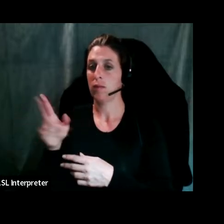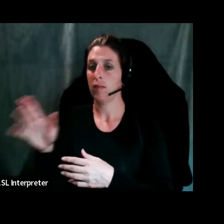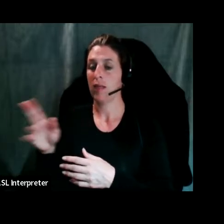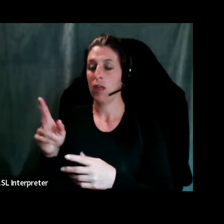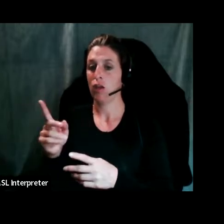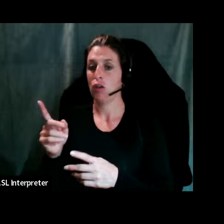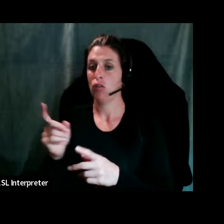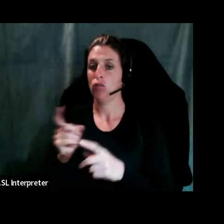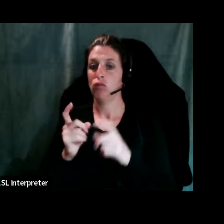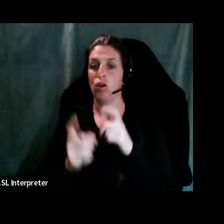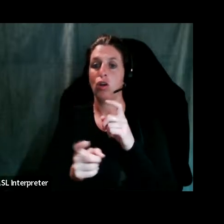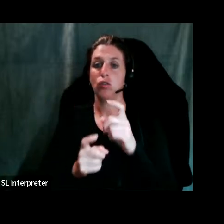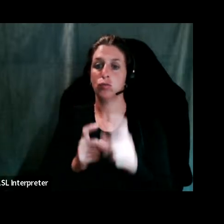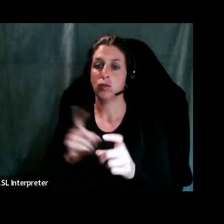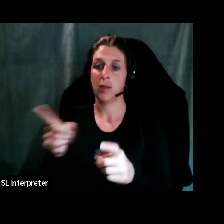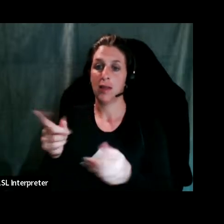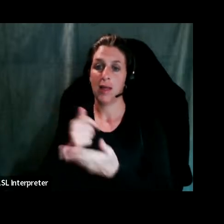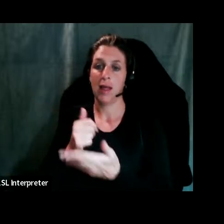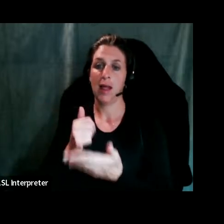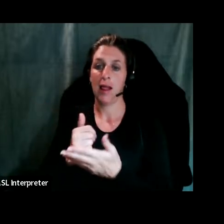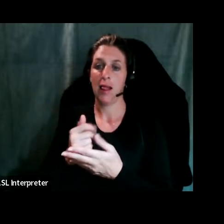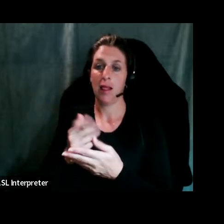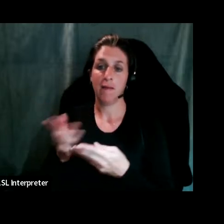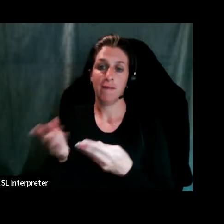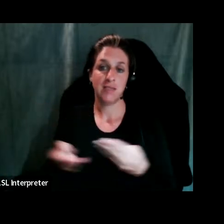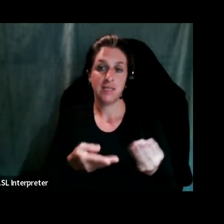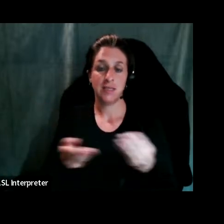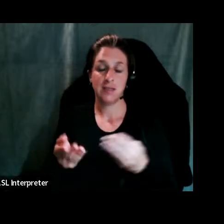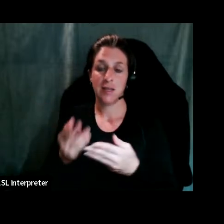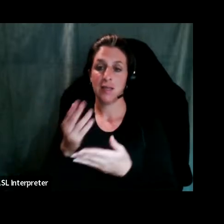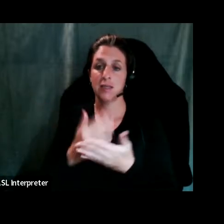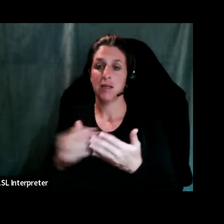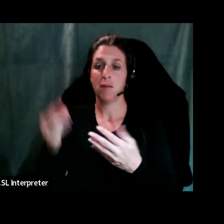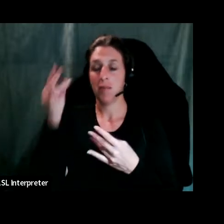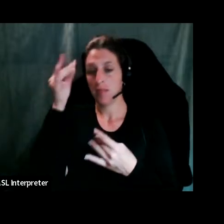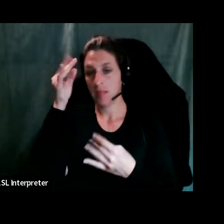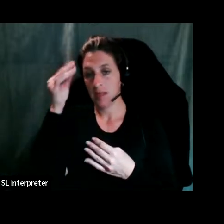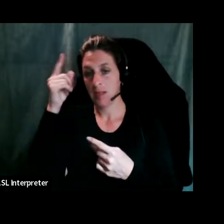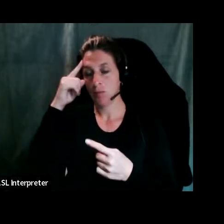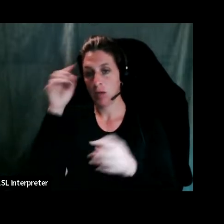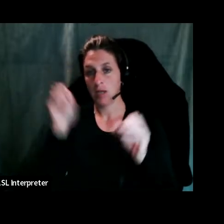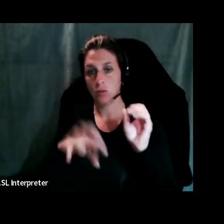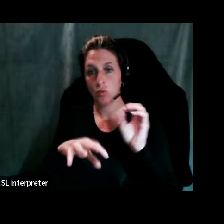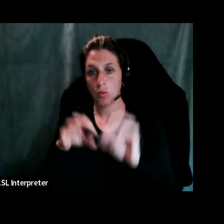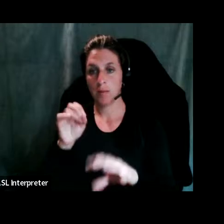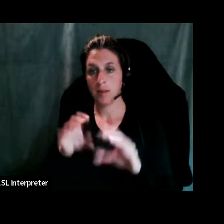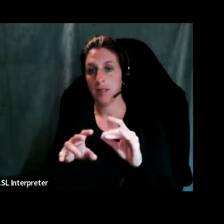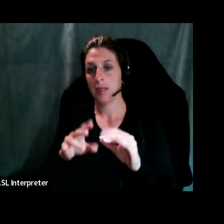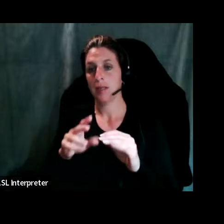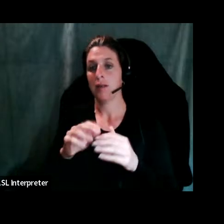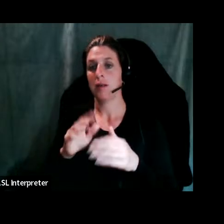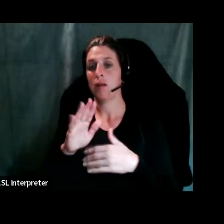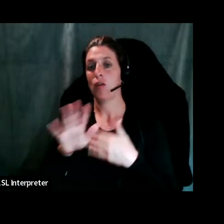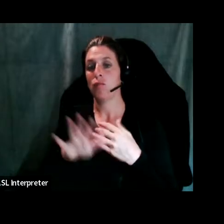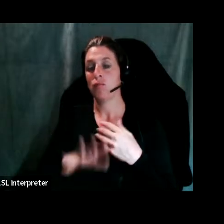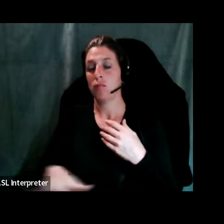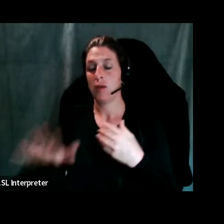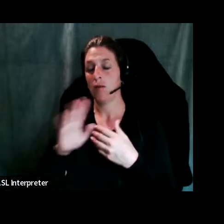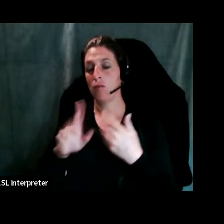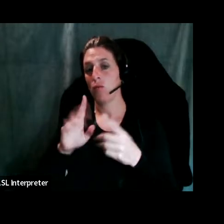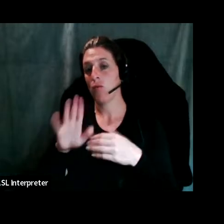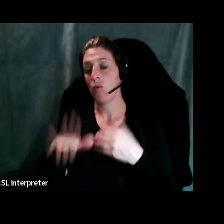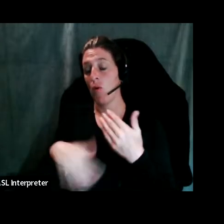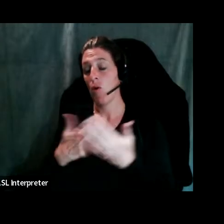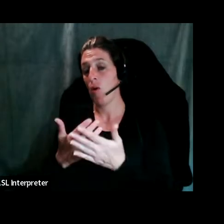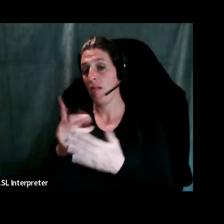contribution is they help facilitate some of the thinking and brainstorming around all of the data coming together and thinking about how